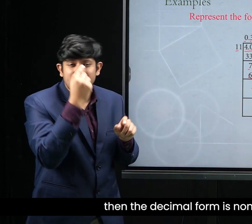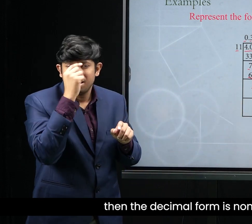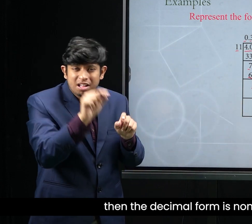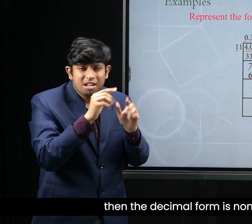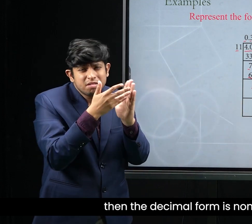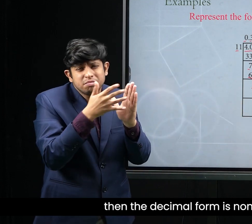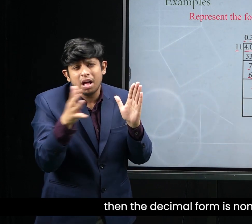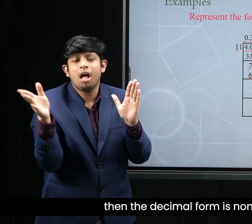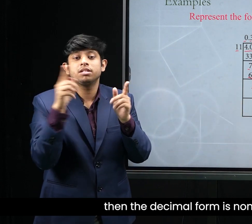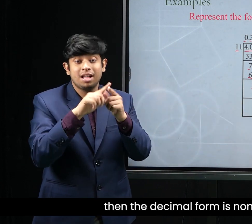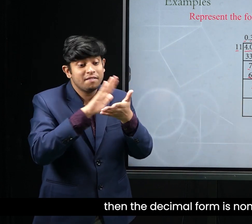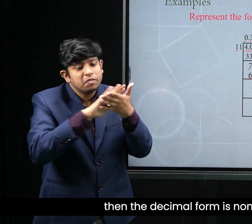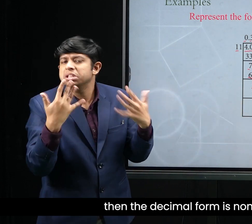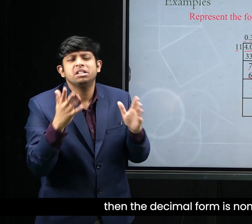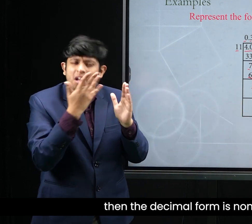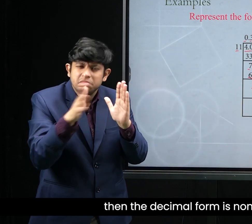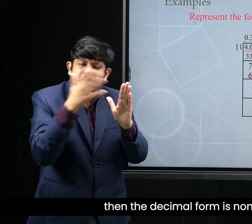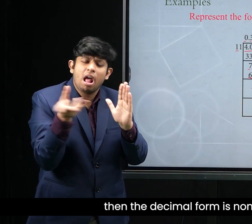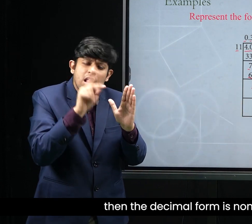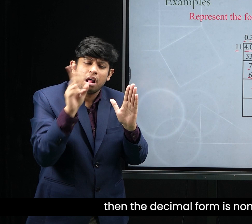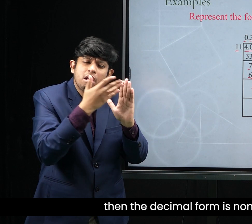Then the decimal form is non-terminating and repeating.